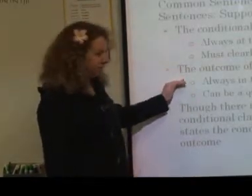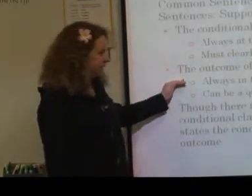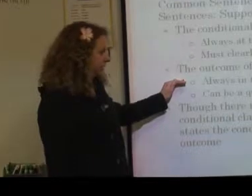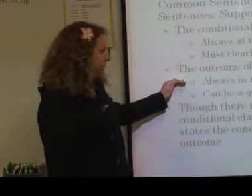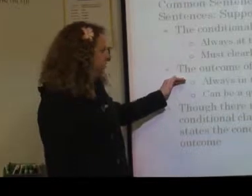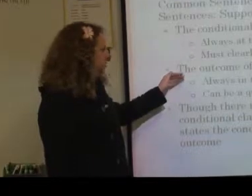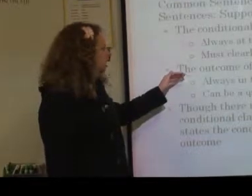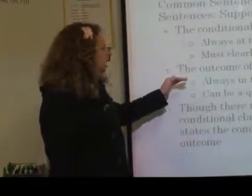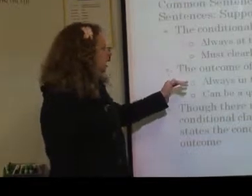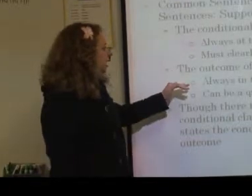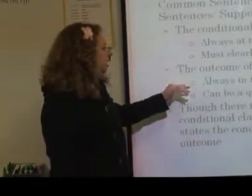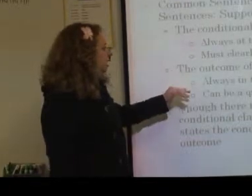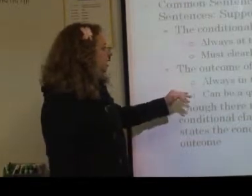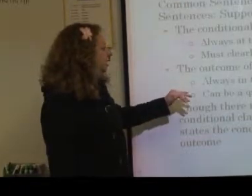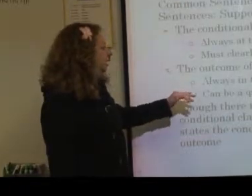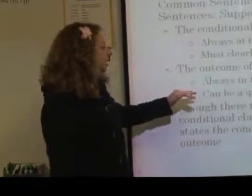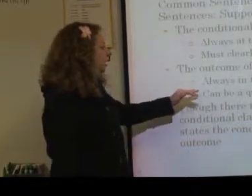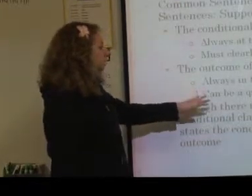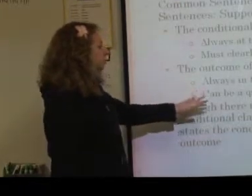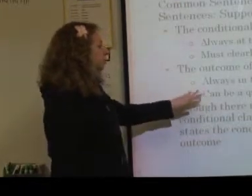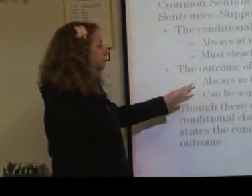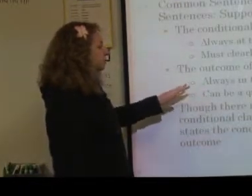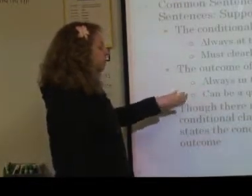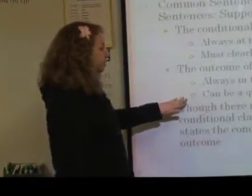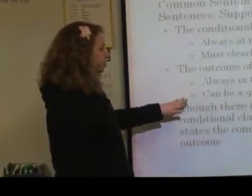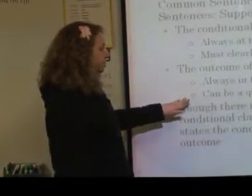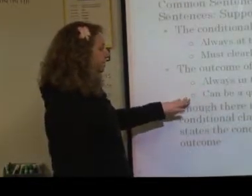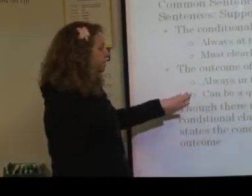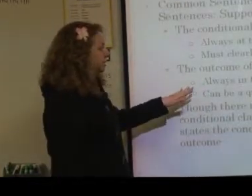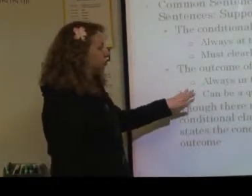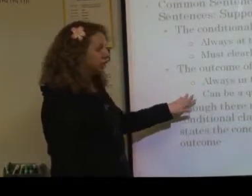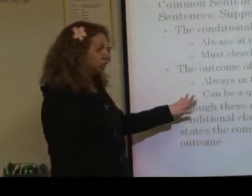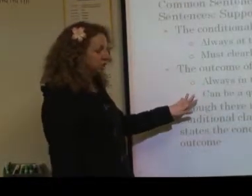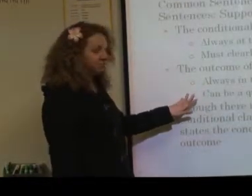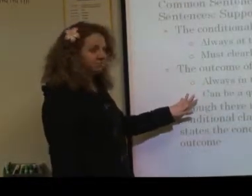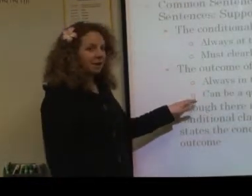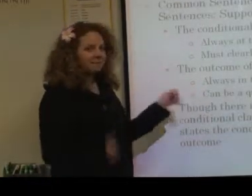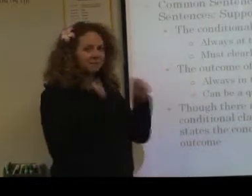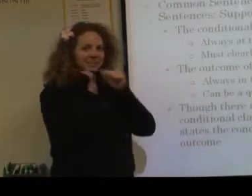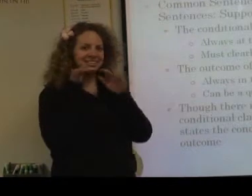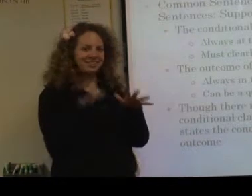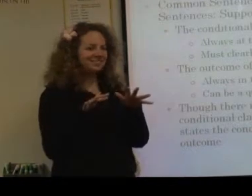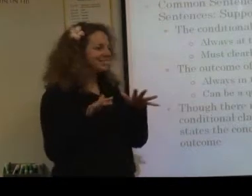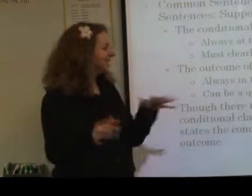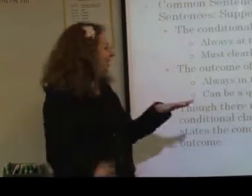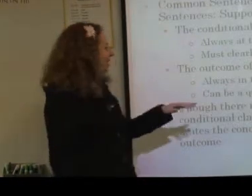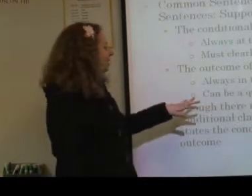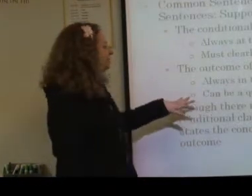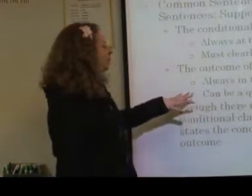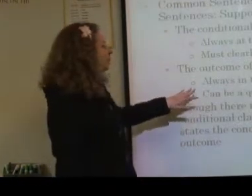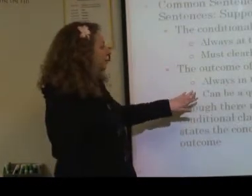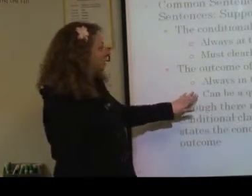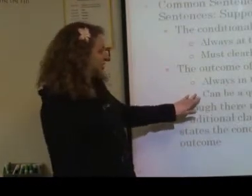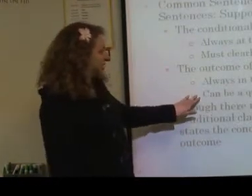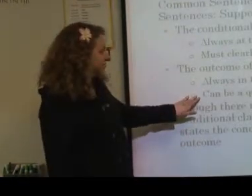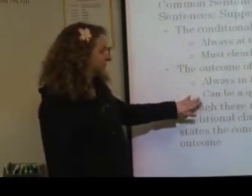the sentence. And then, so it can be one of three. It can be a question, bless you. It can be a question, it